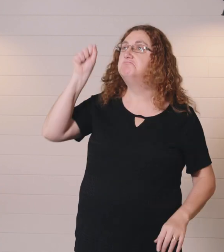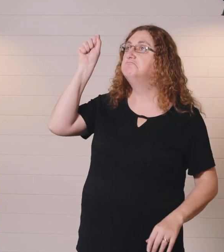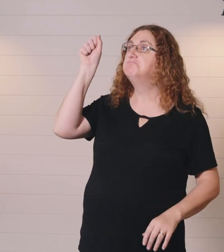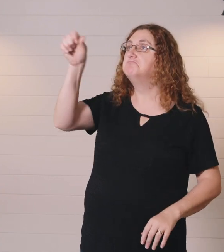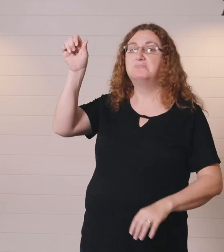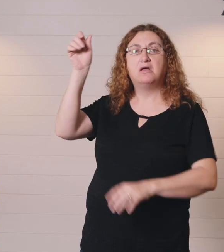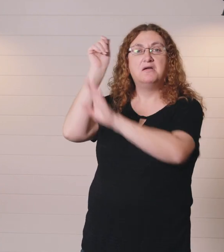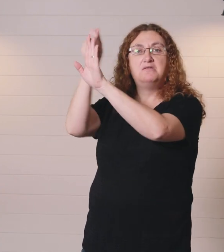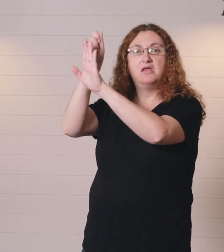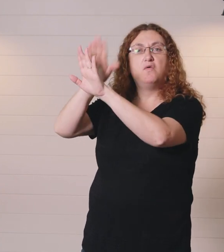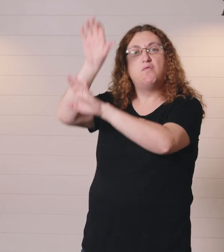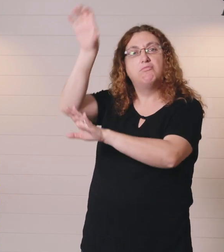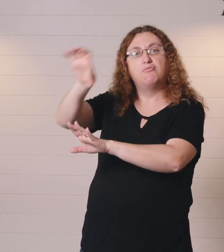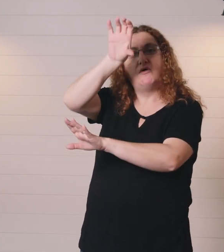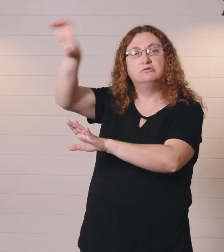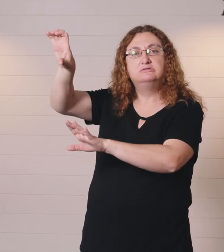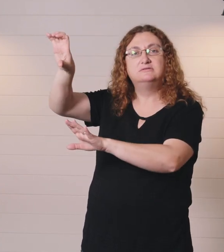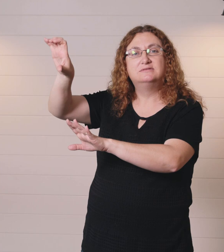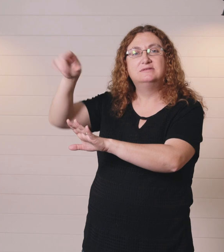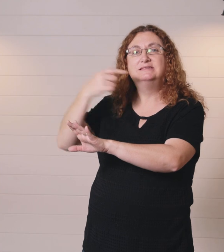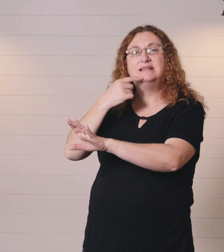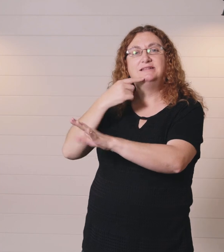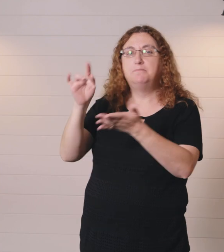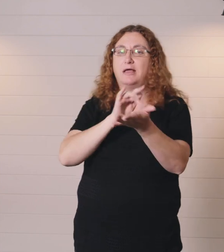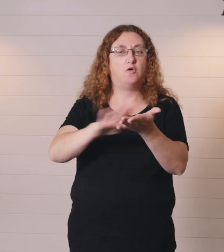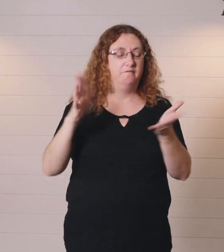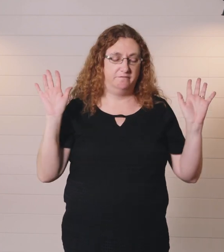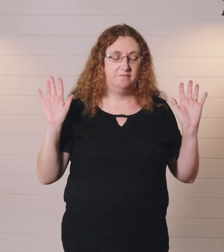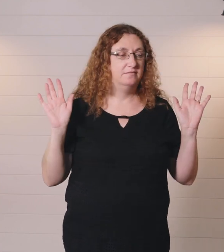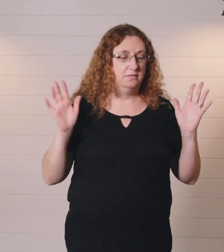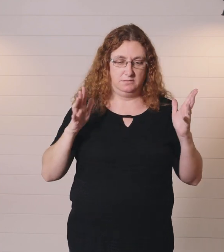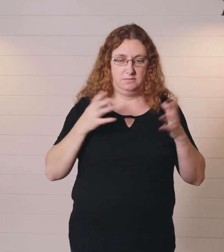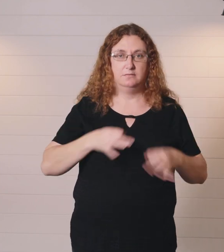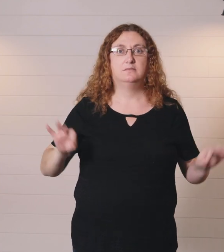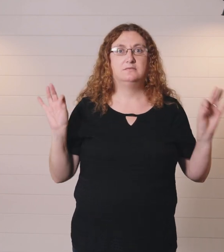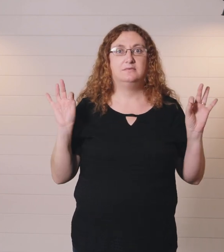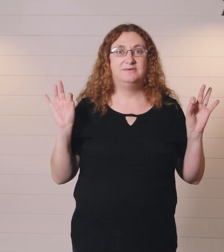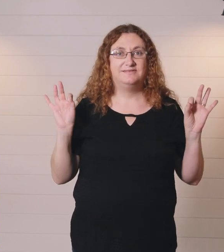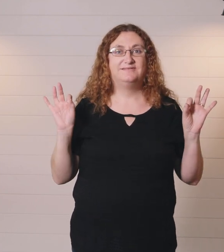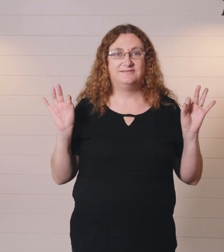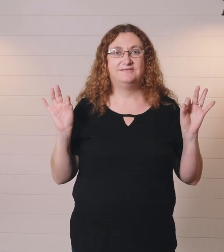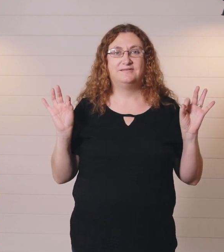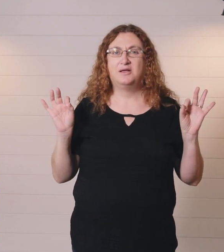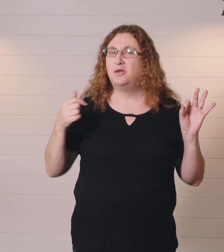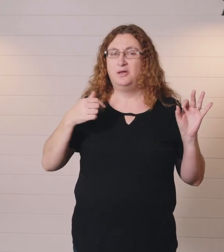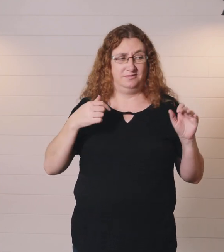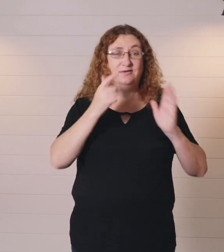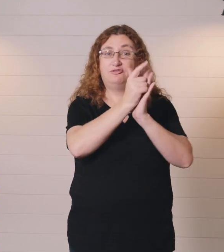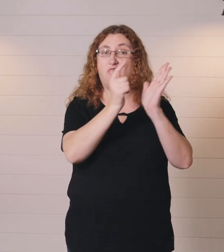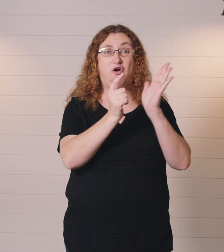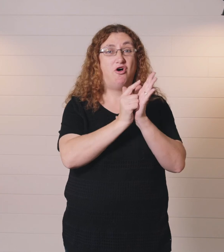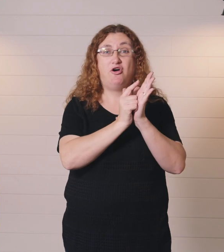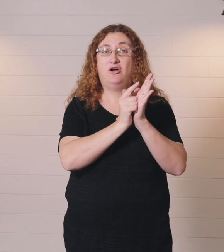there and writes across it paid in full. Colossians 2 tells us that the law has condemned